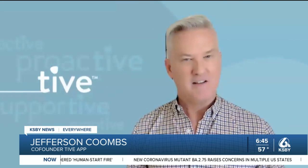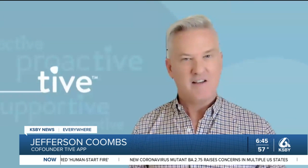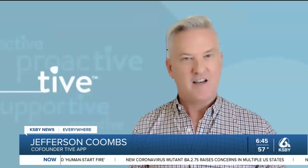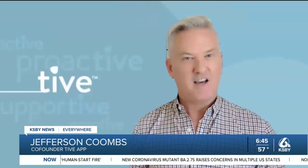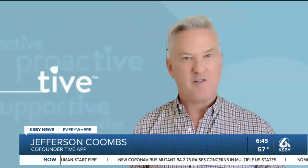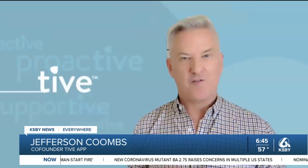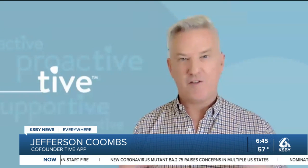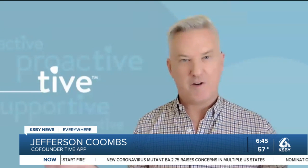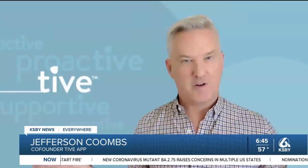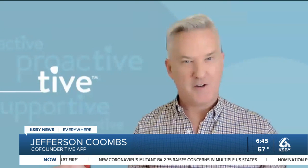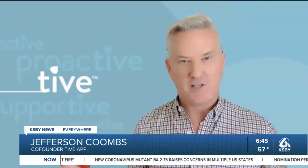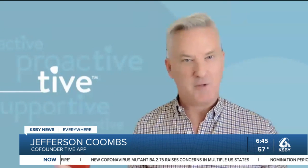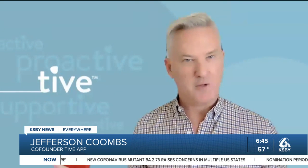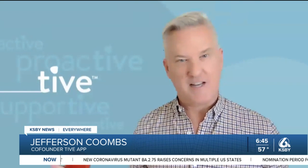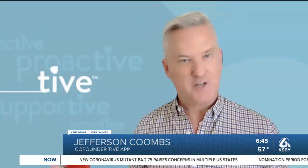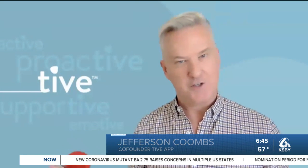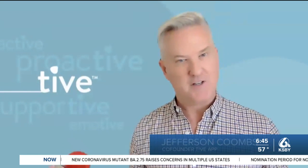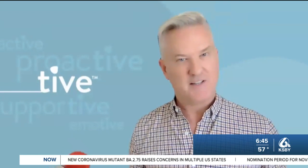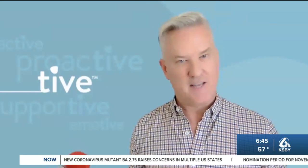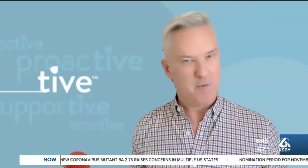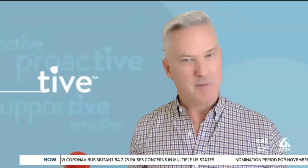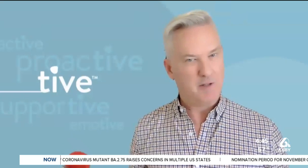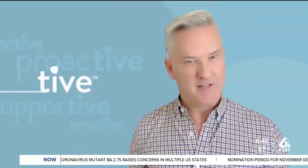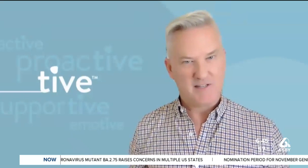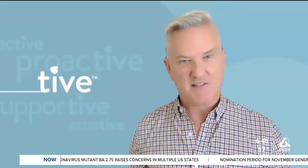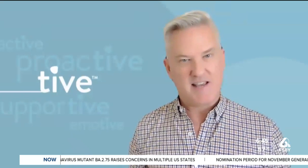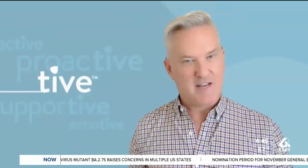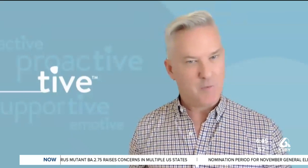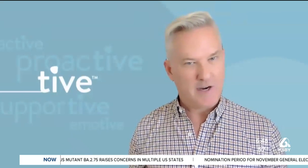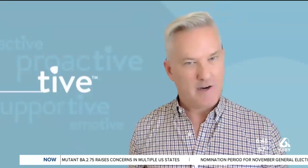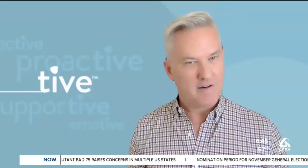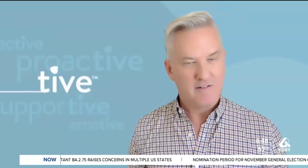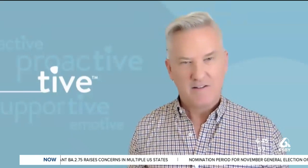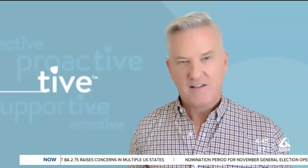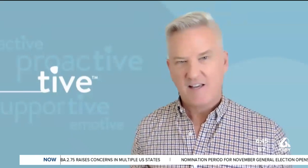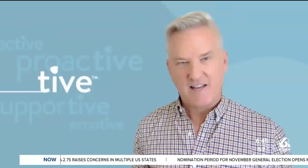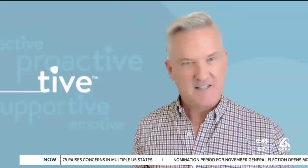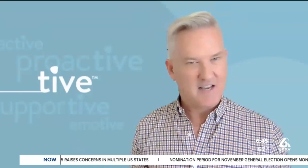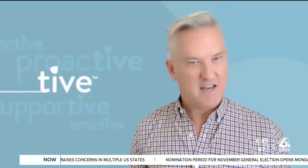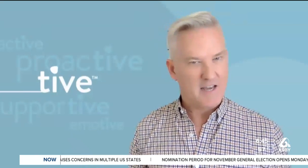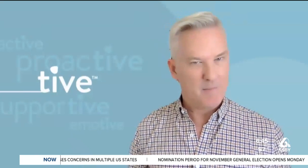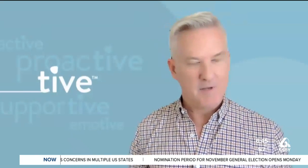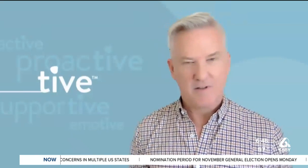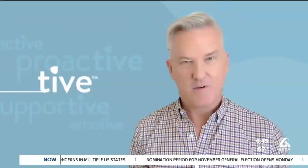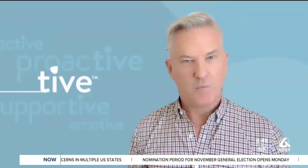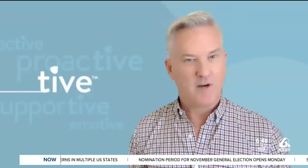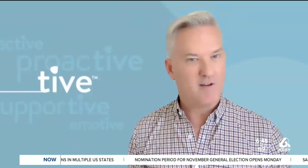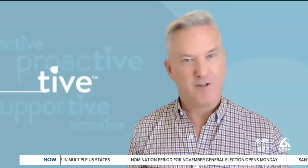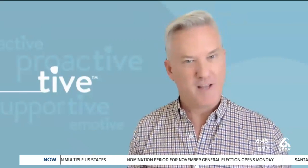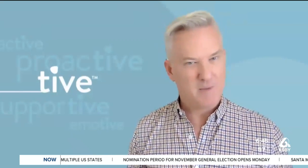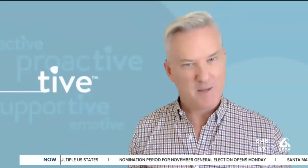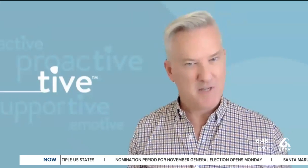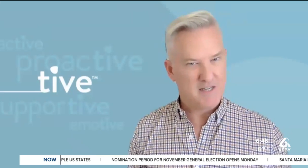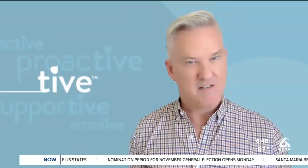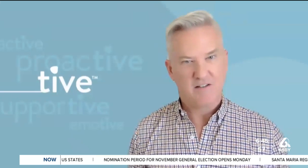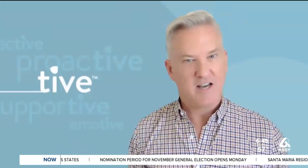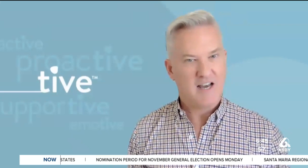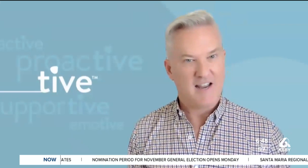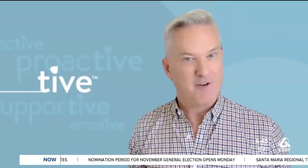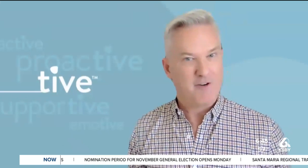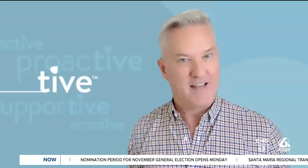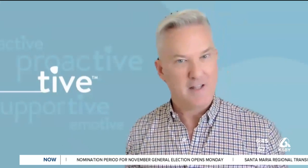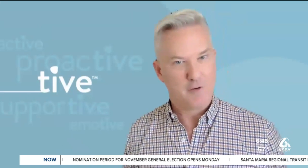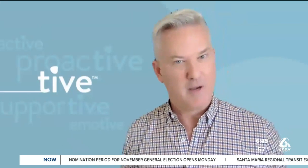unfettered communication capabilities anywhere, anytime, wherever they may be,